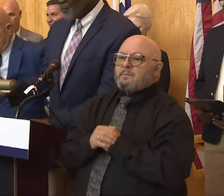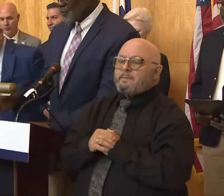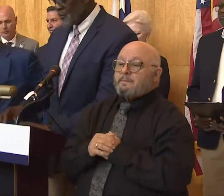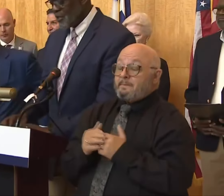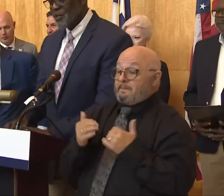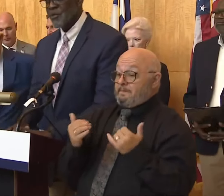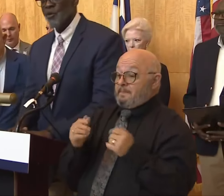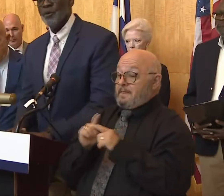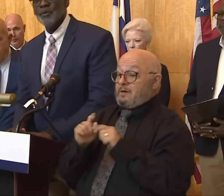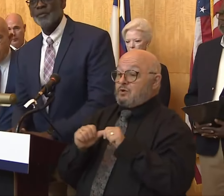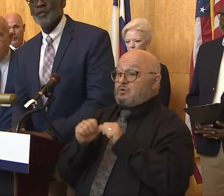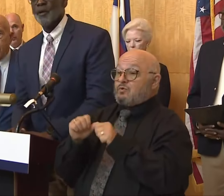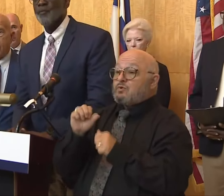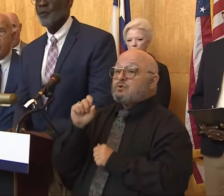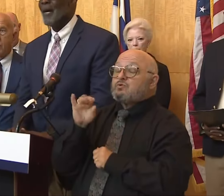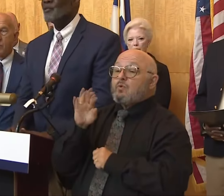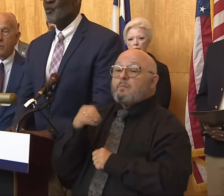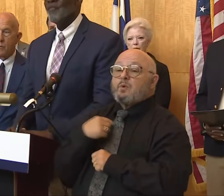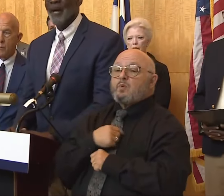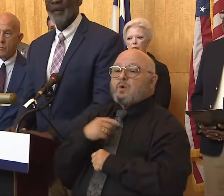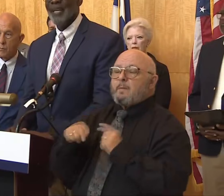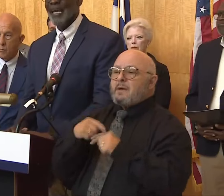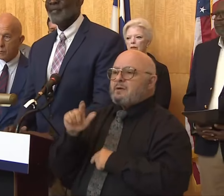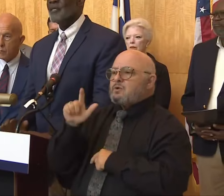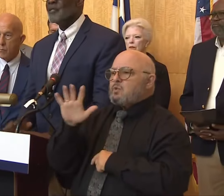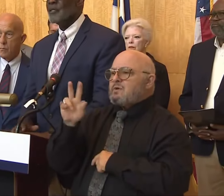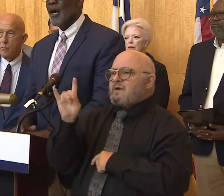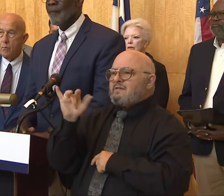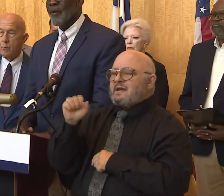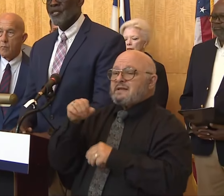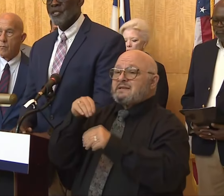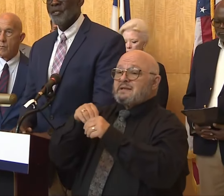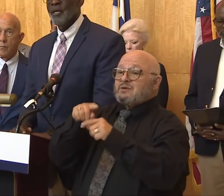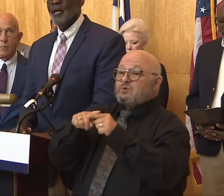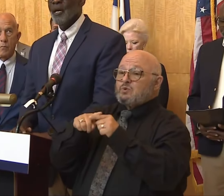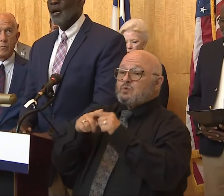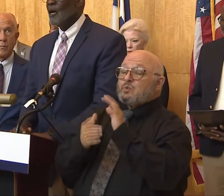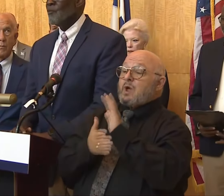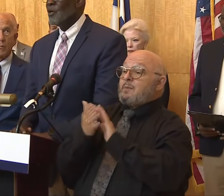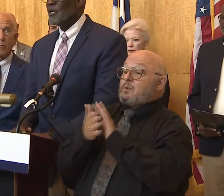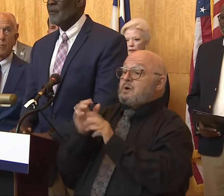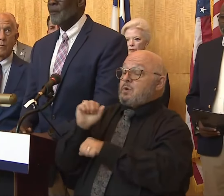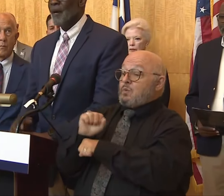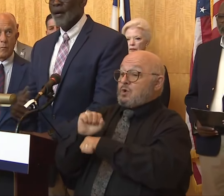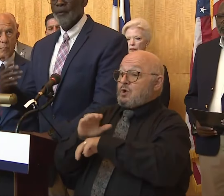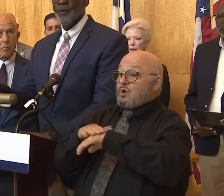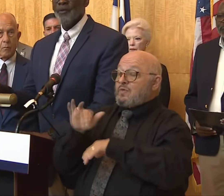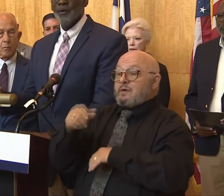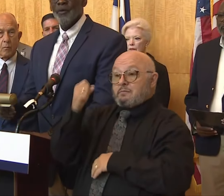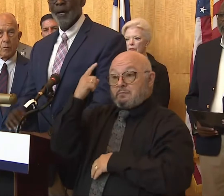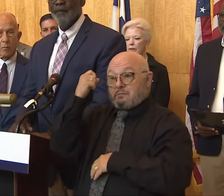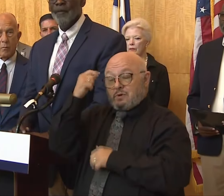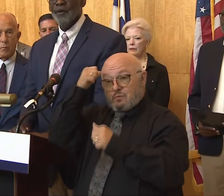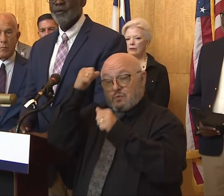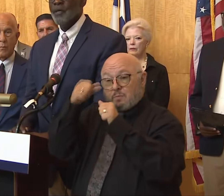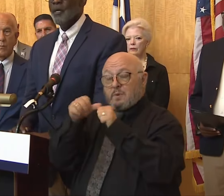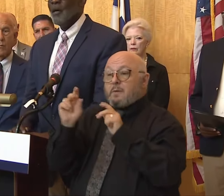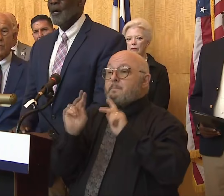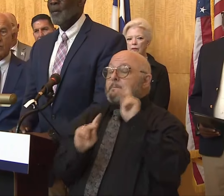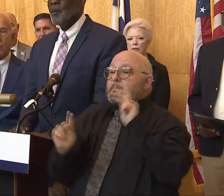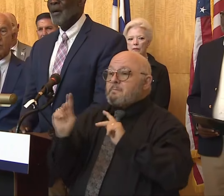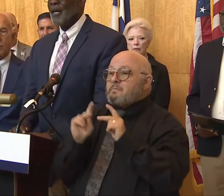as far as the duration of the storm is concerned, we're about 25 days into the operation. want to keep in mind, I really want to remind